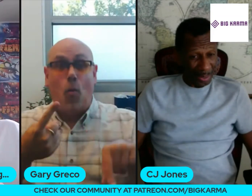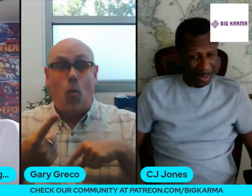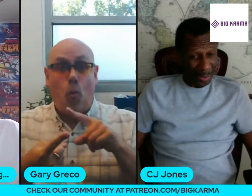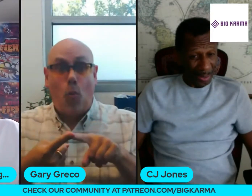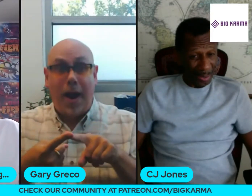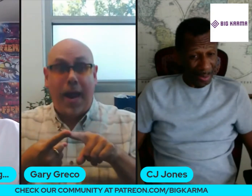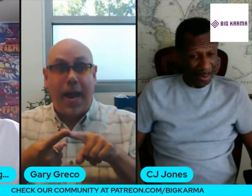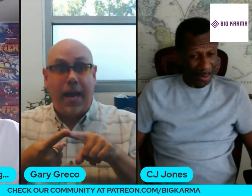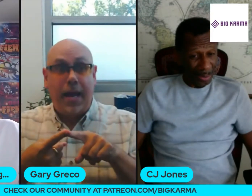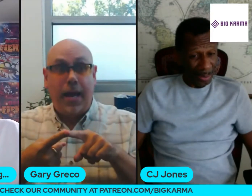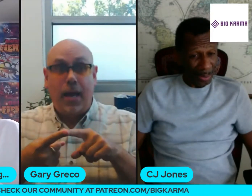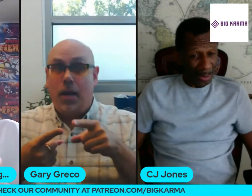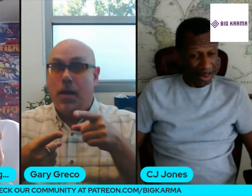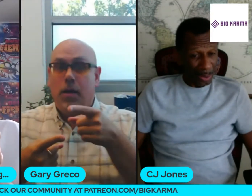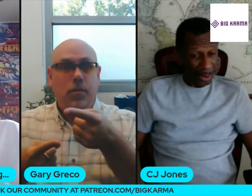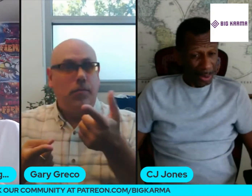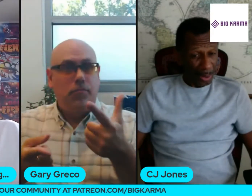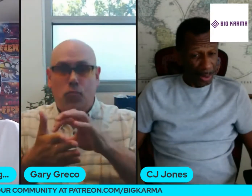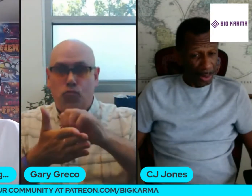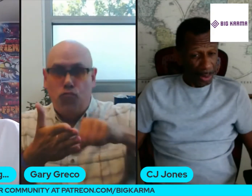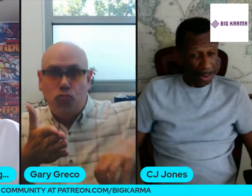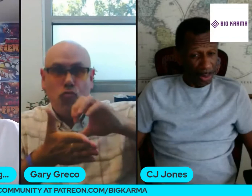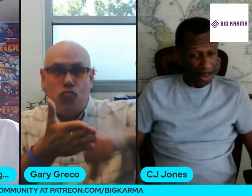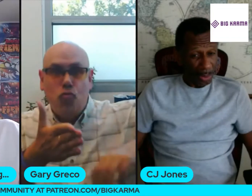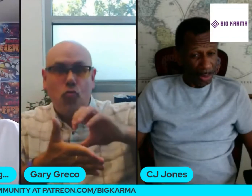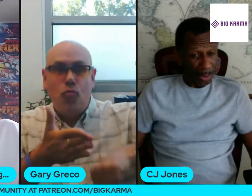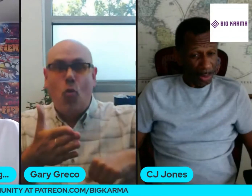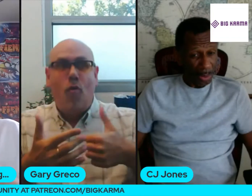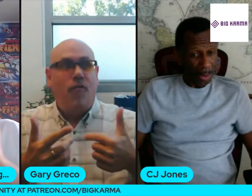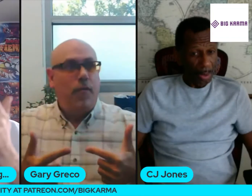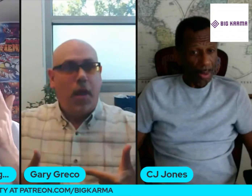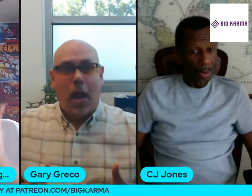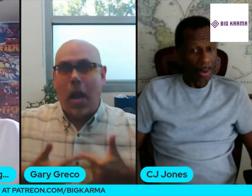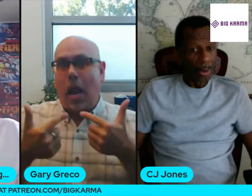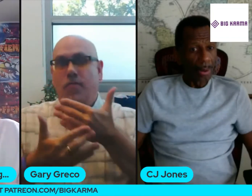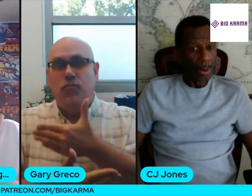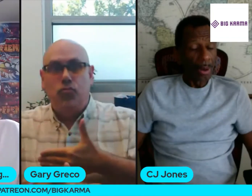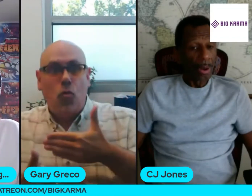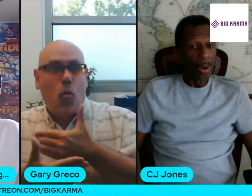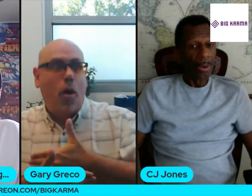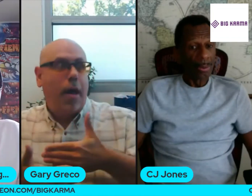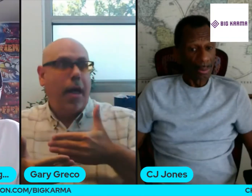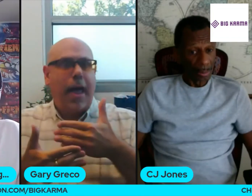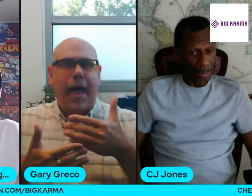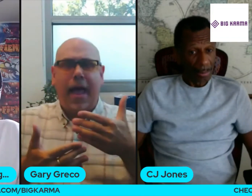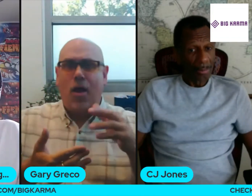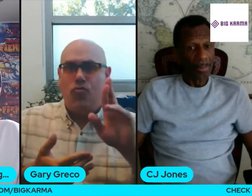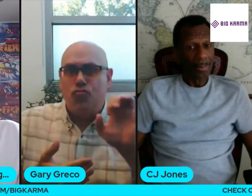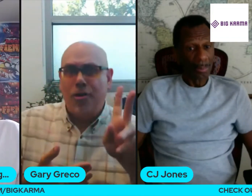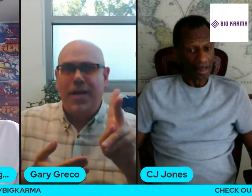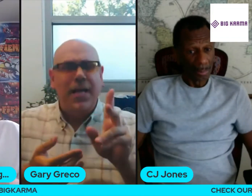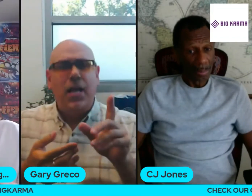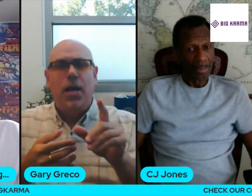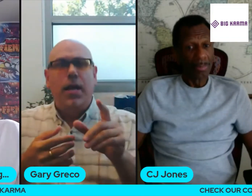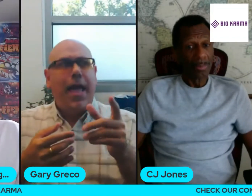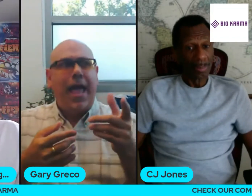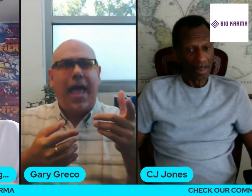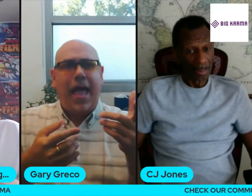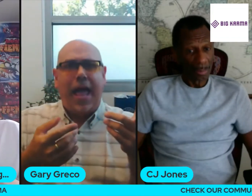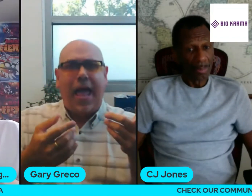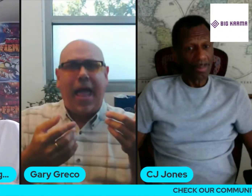the rights to joy and the dignity of risk, which too many people with disability